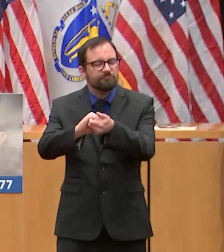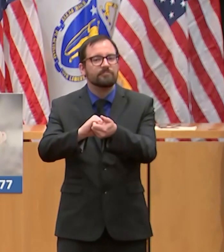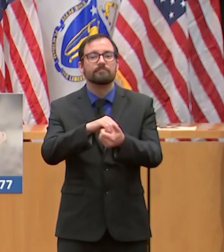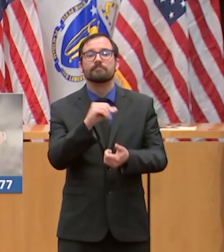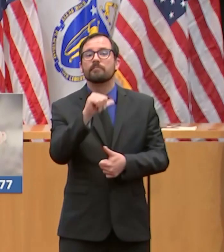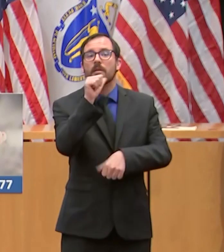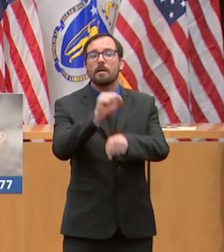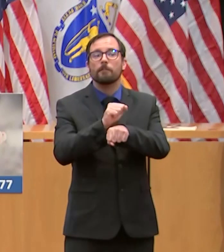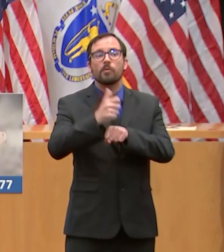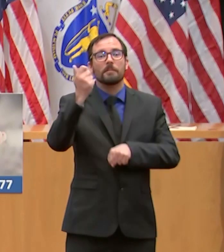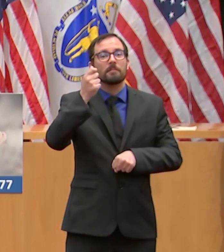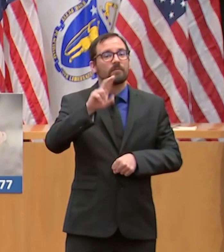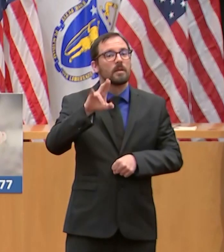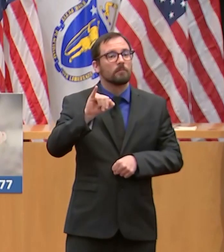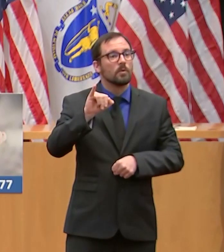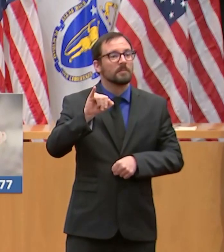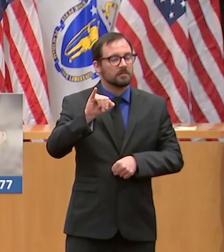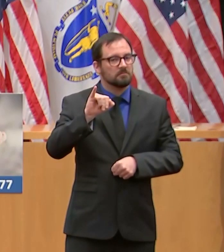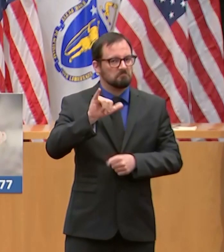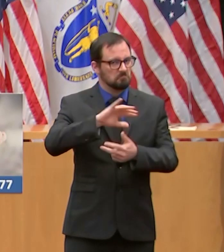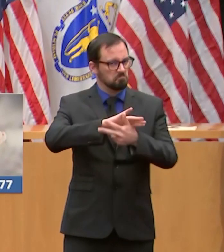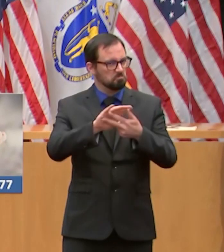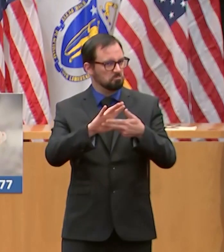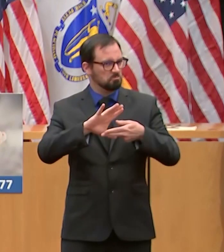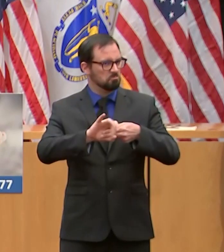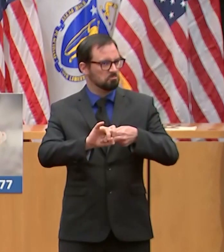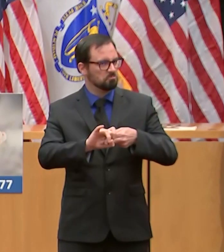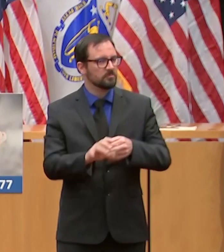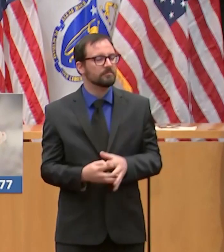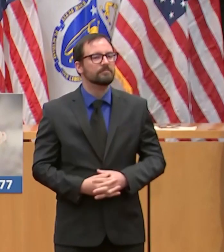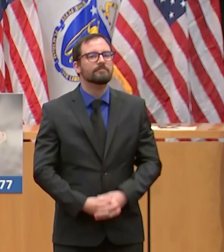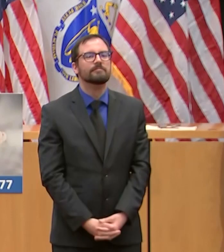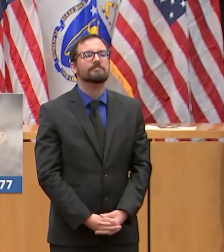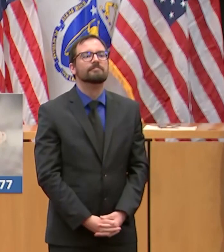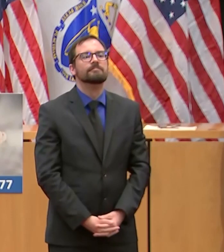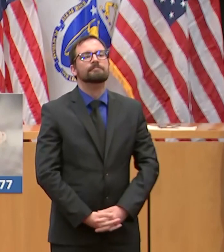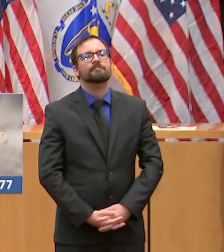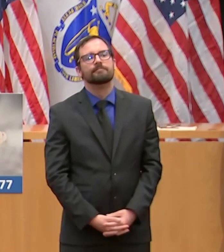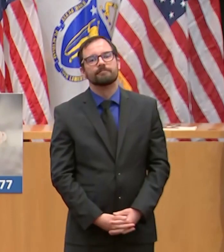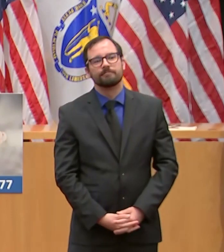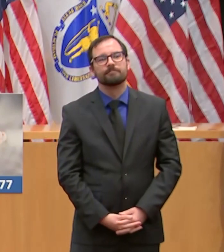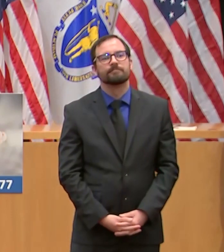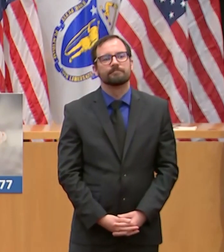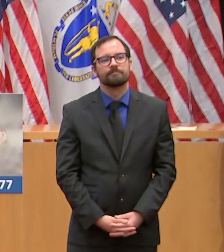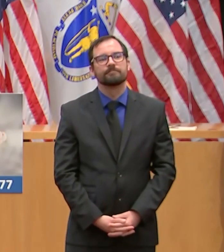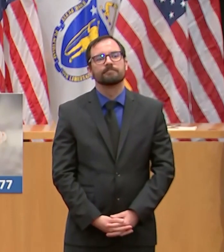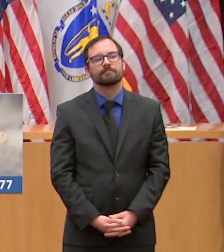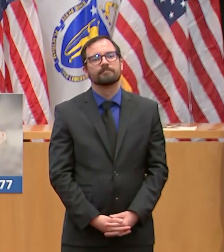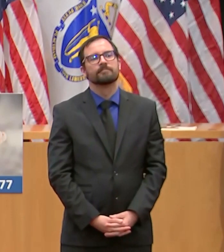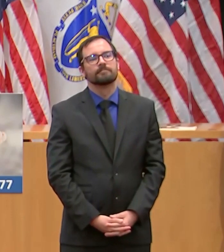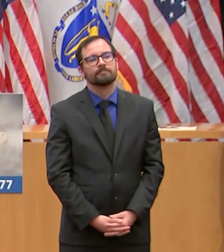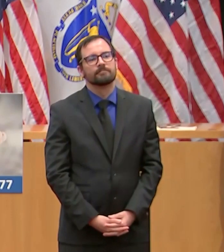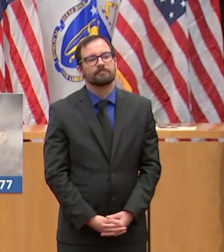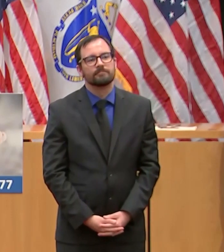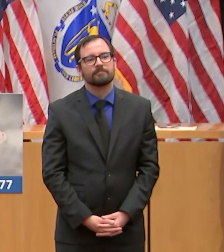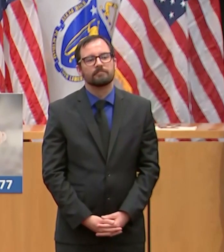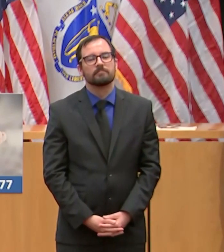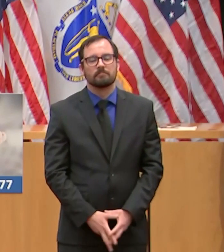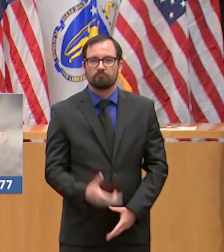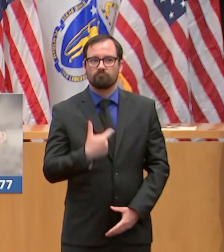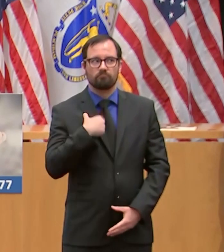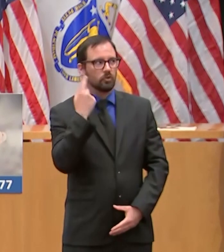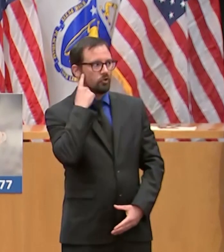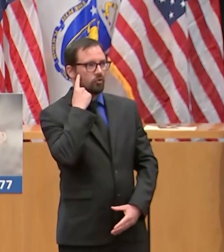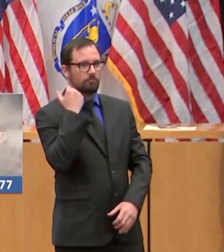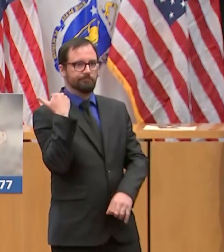Last night, as many people know, we got word that we're getting an additional 100 ventilators from the federal stockpile. We'll test them as soon as they get